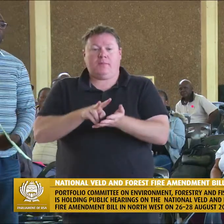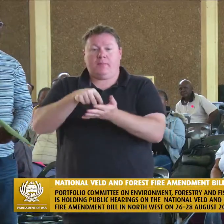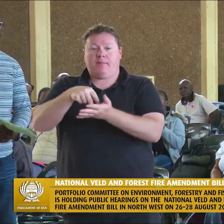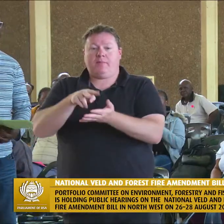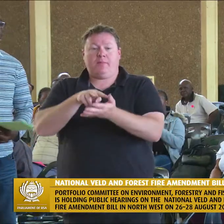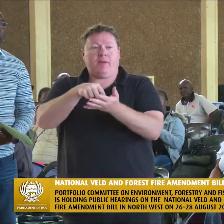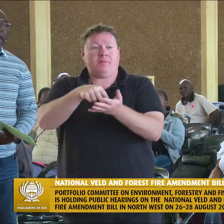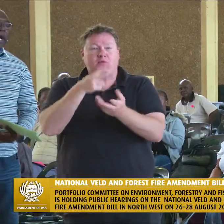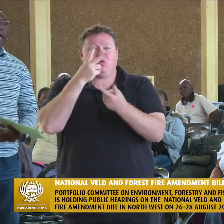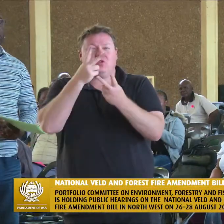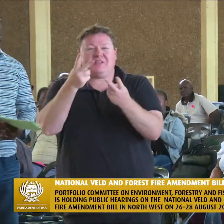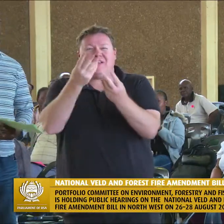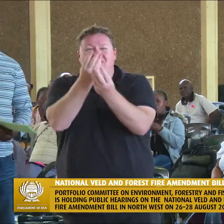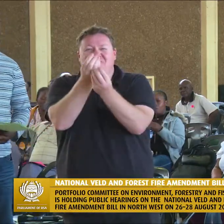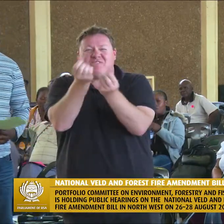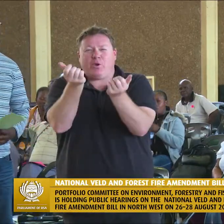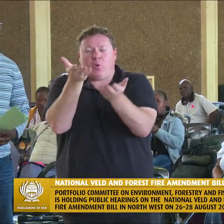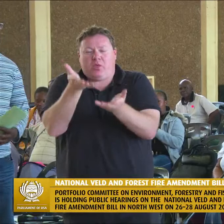attendance